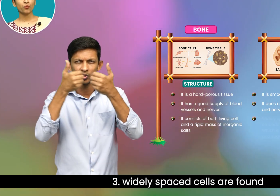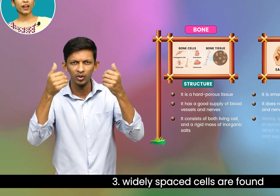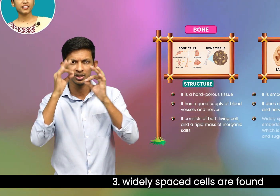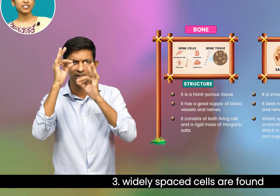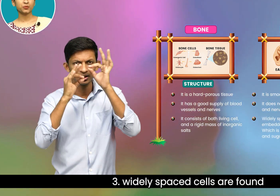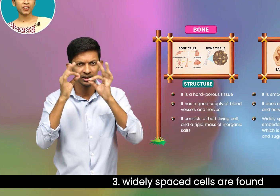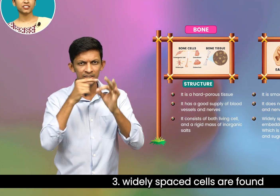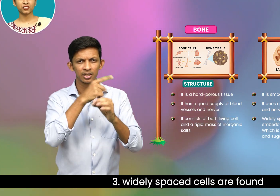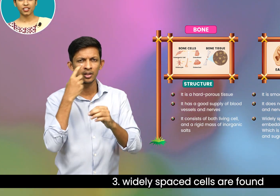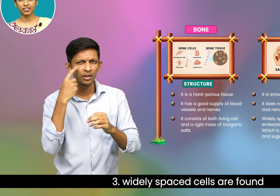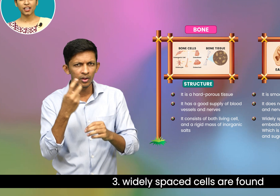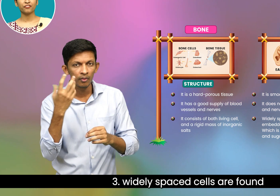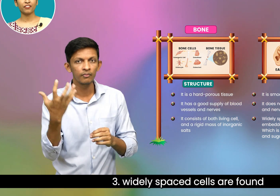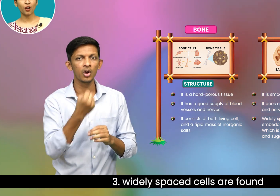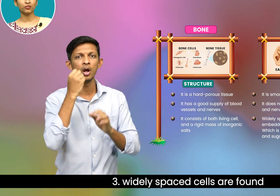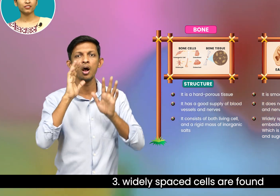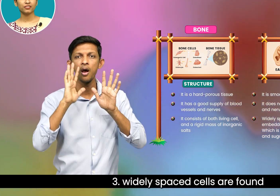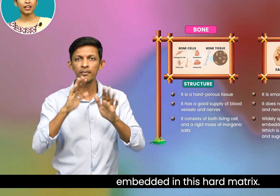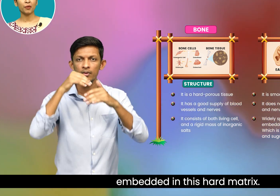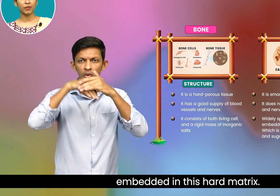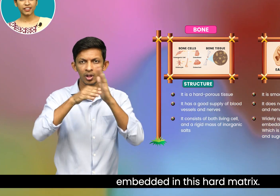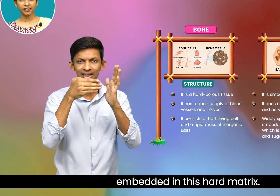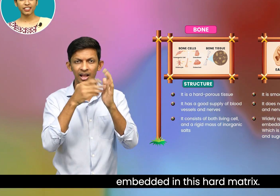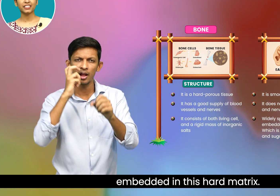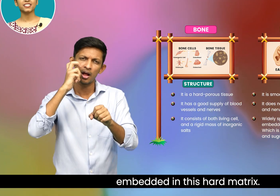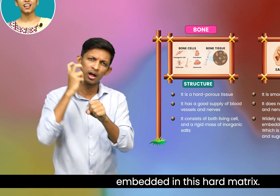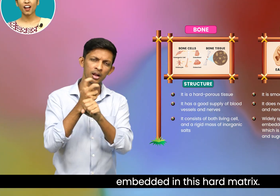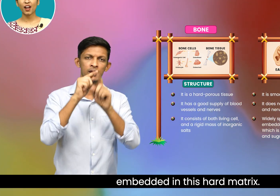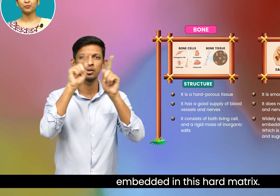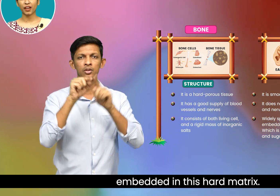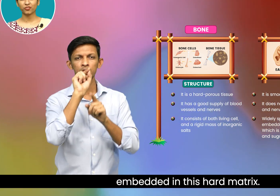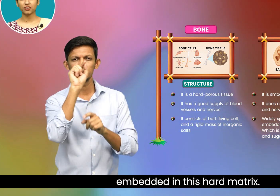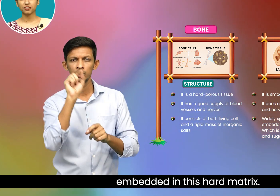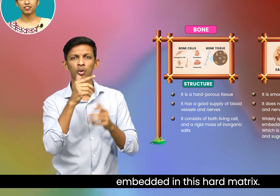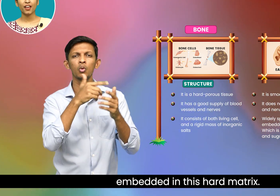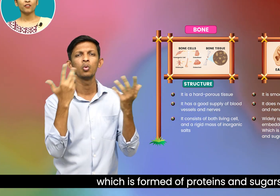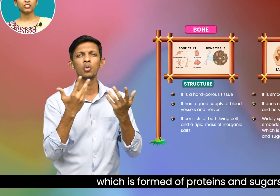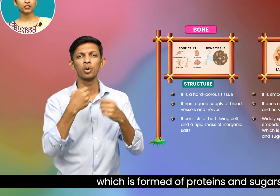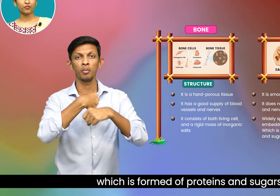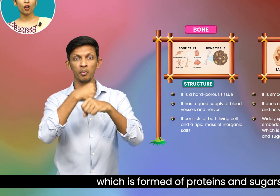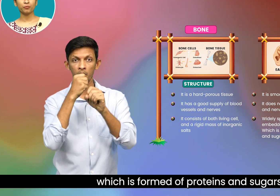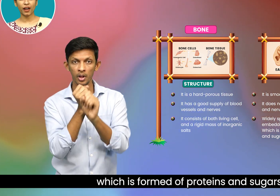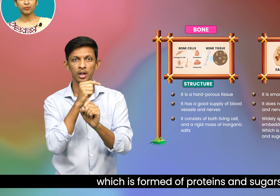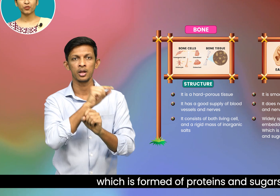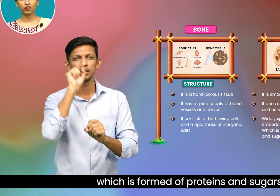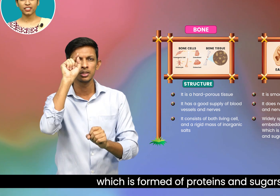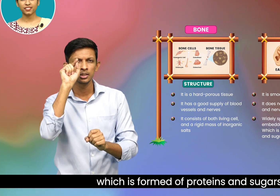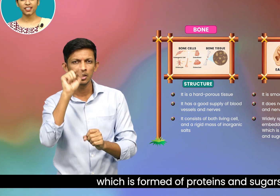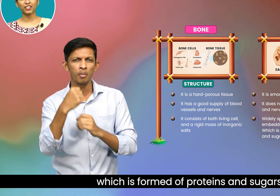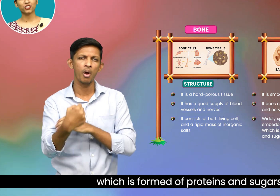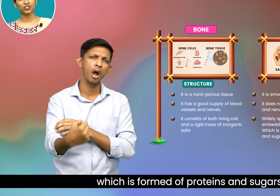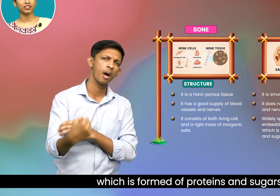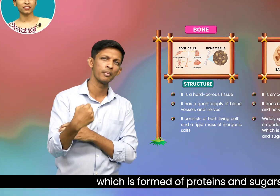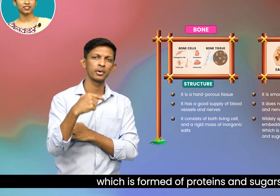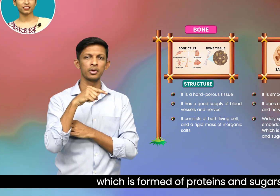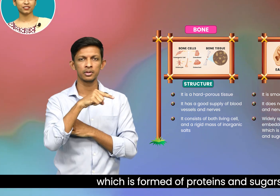Cartilage. Widely spaced cells are found embedded in this hard matrix, which is formed by proteins